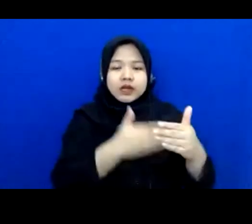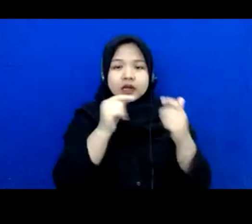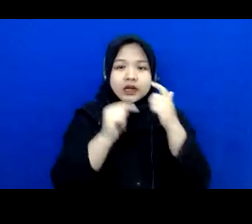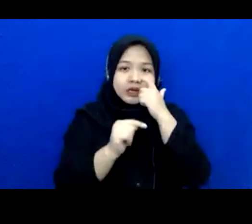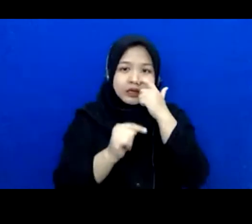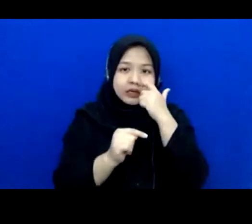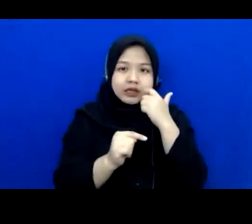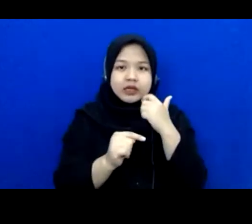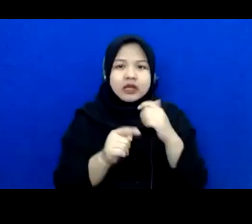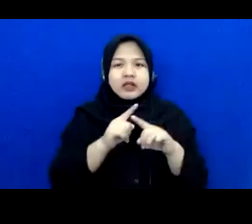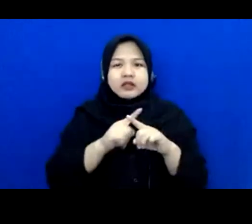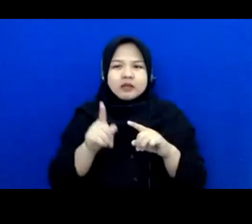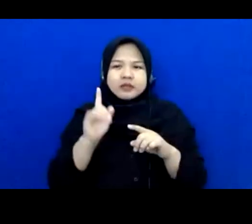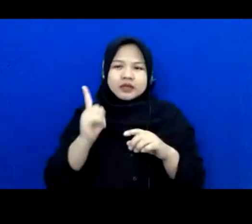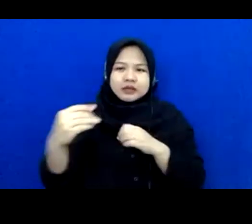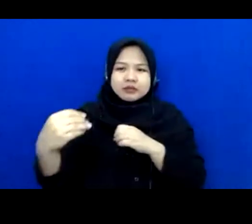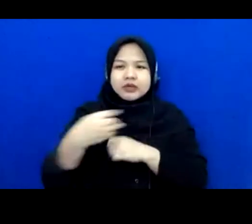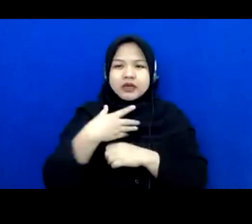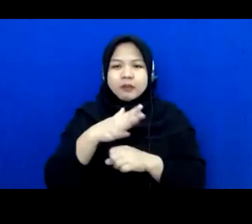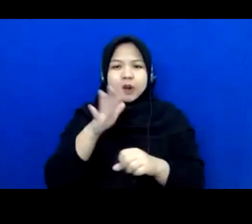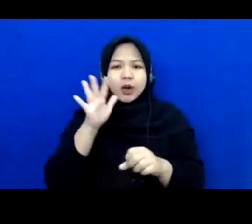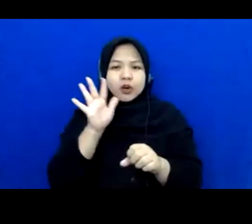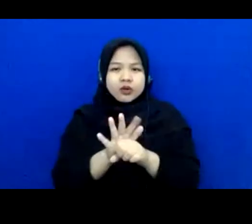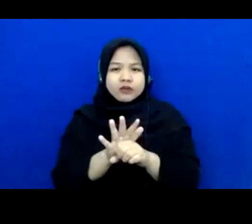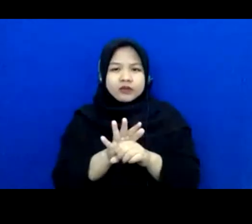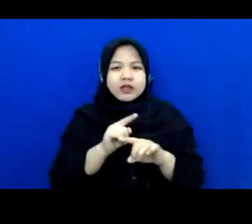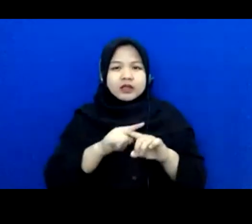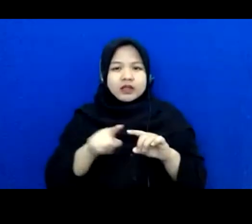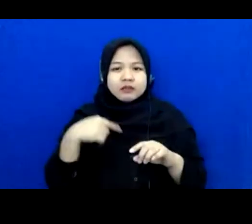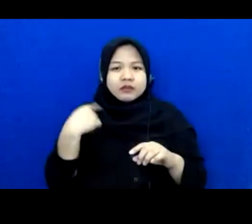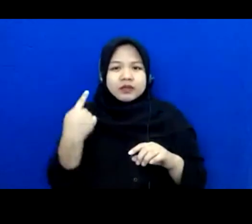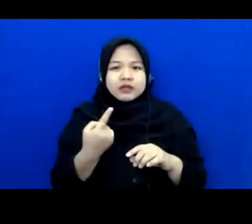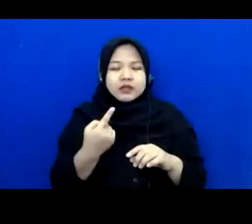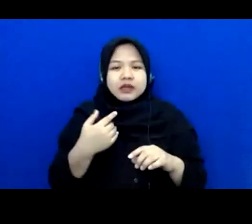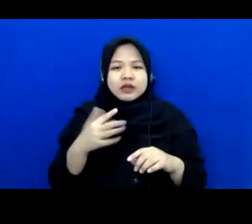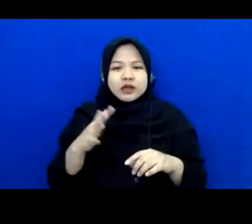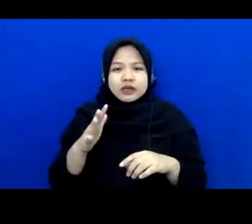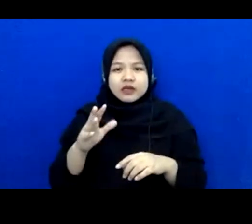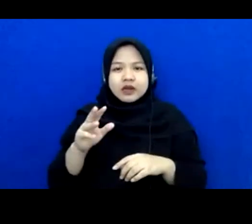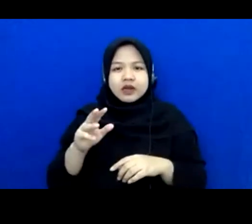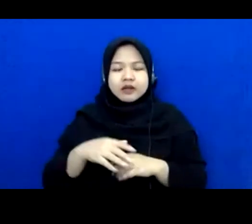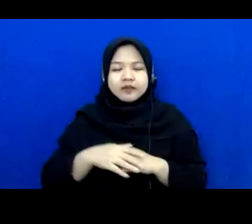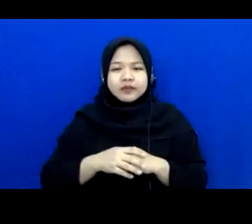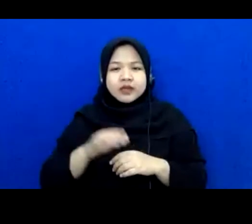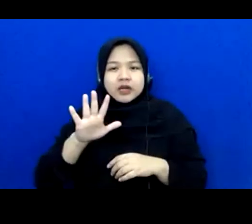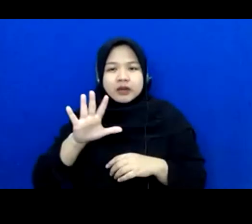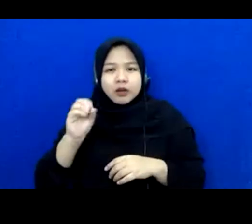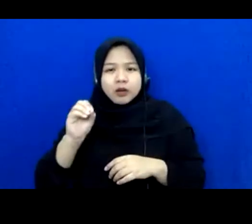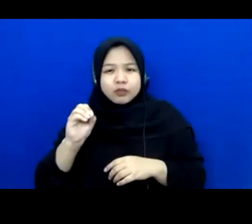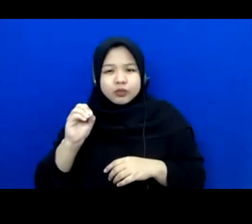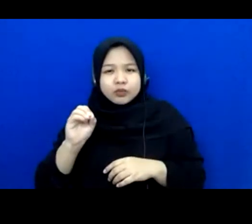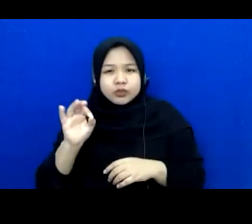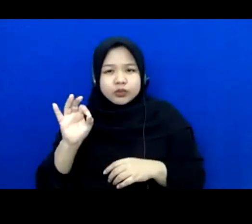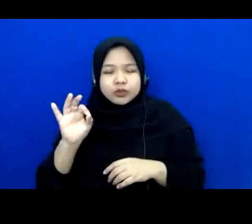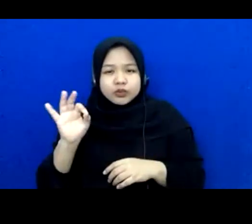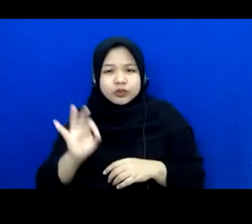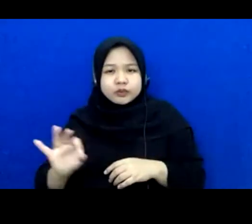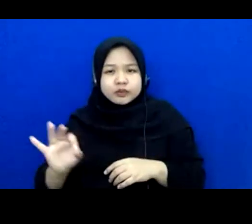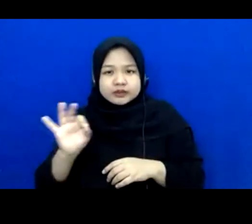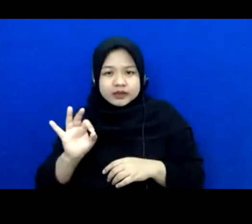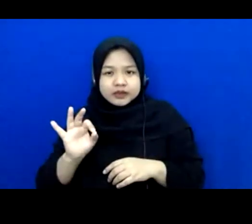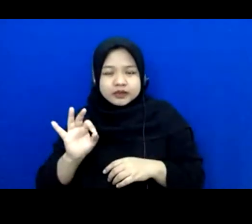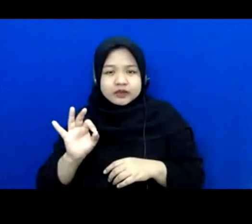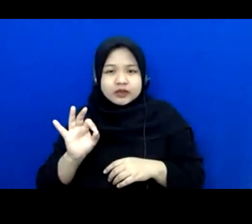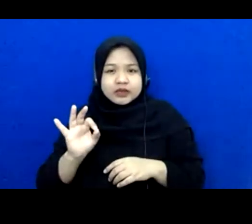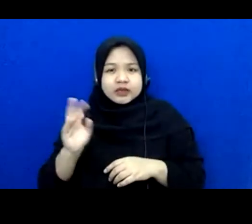COVID ramped up, but we have screened about 53,000 patients for eye checks, and we've